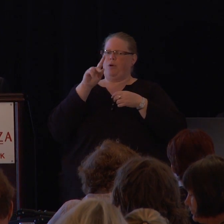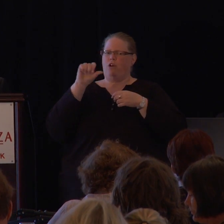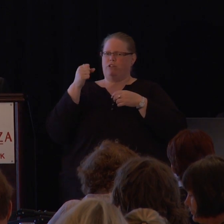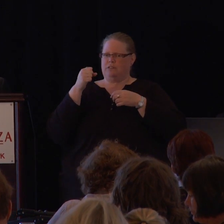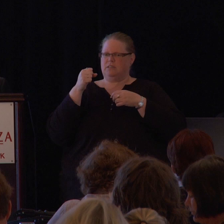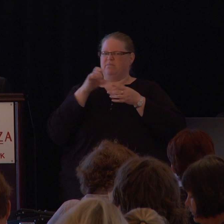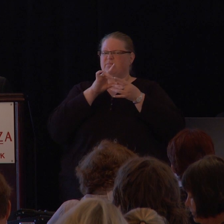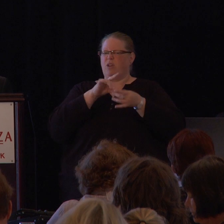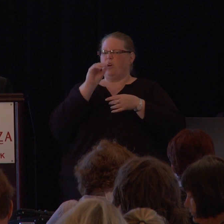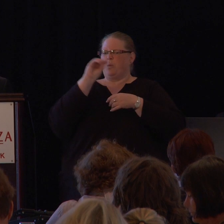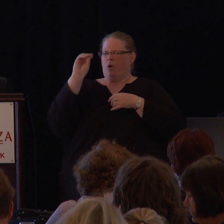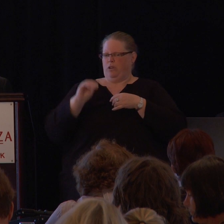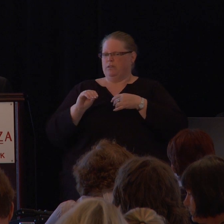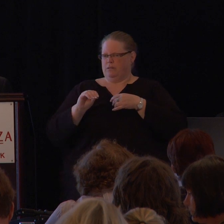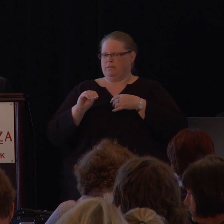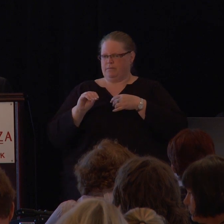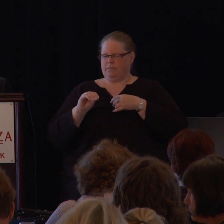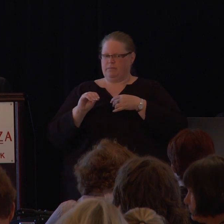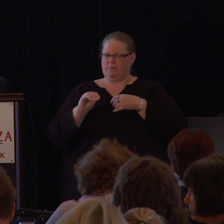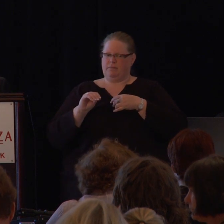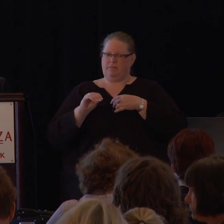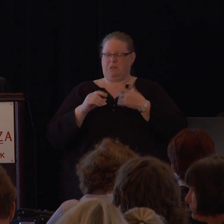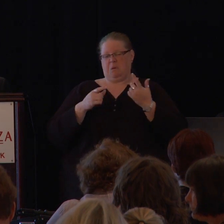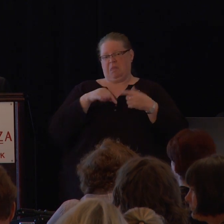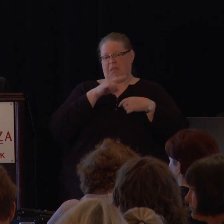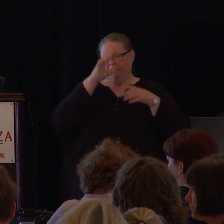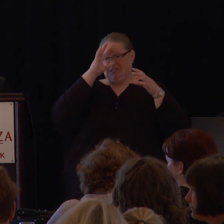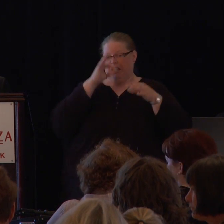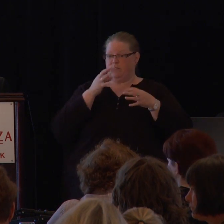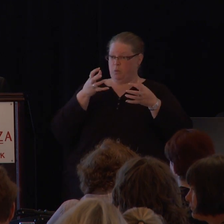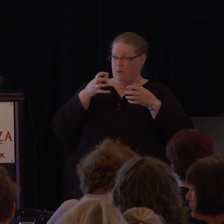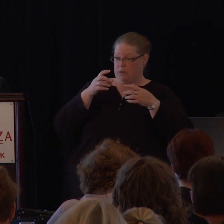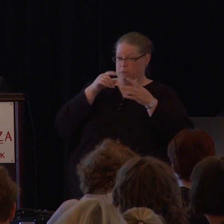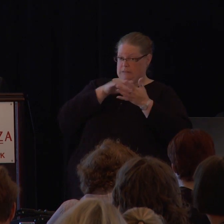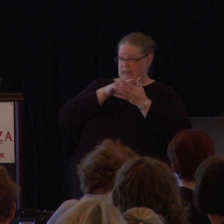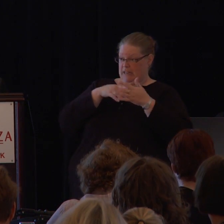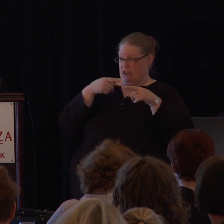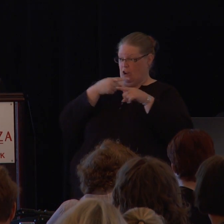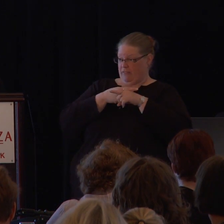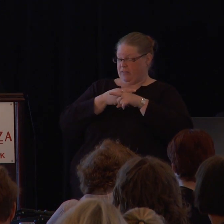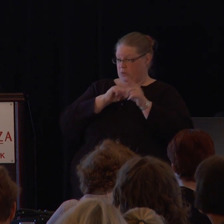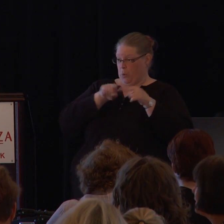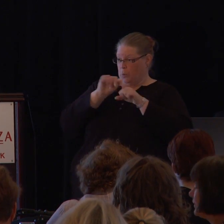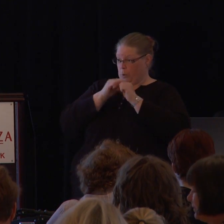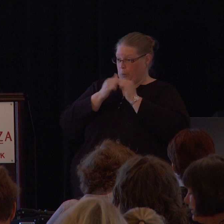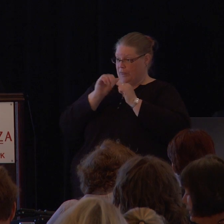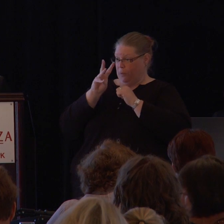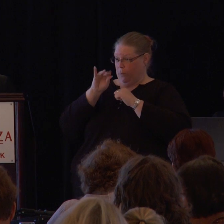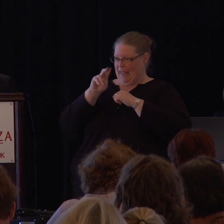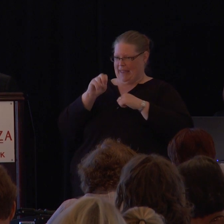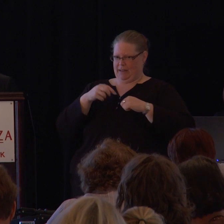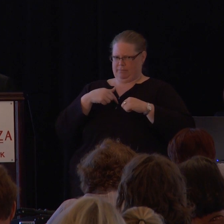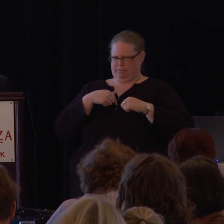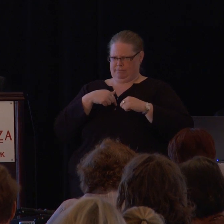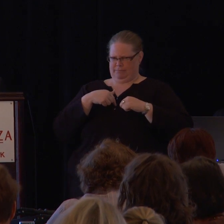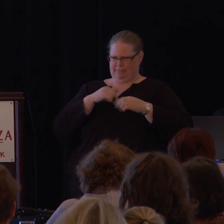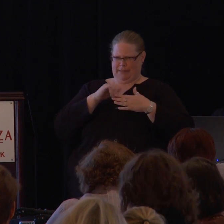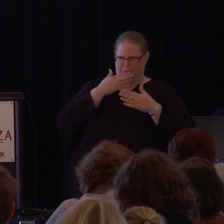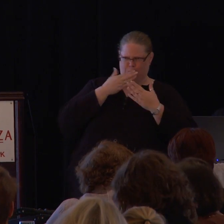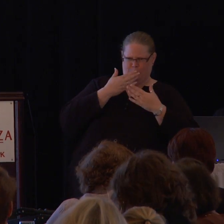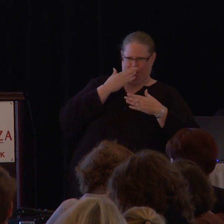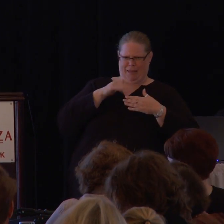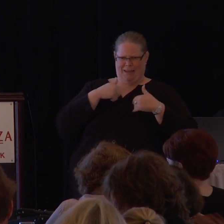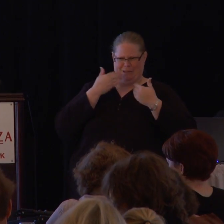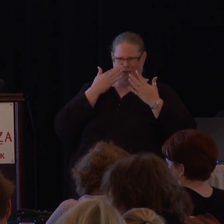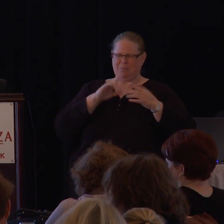with Ottawa, and decided, I guess they figured if you want to study conflict, they should deal with me. So I'm not sure what that means, but so far